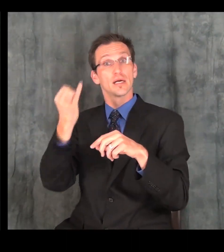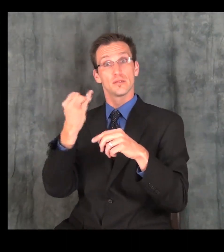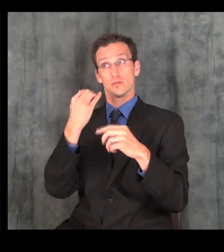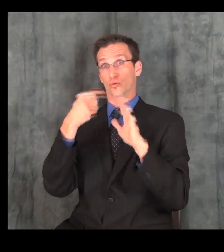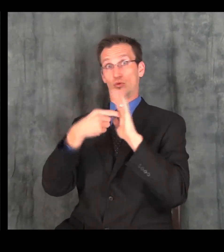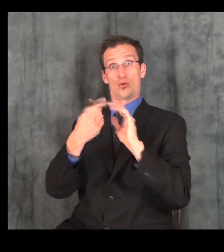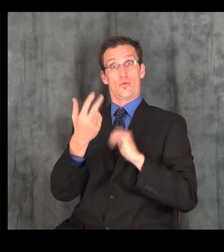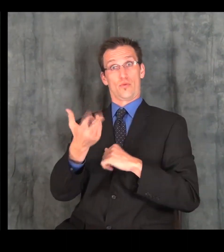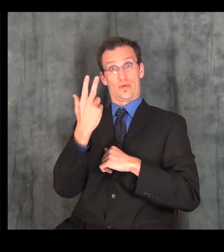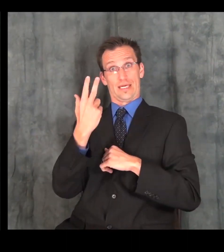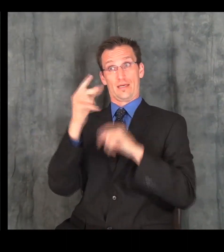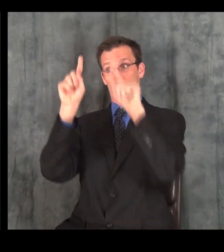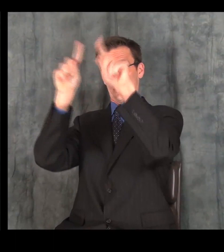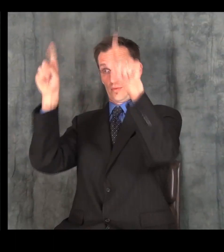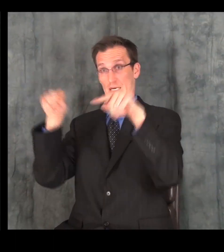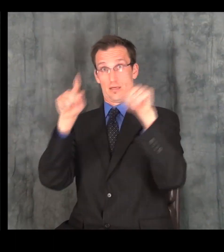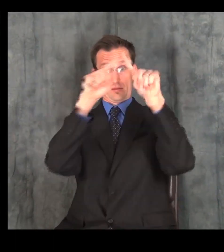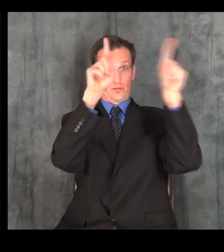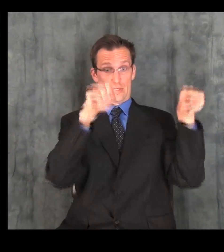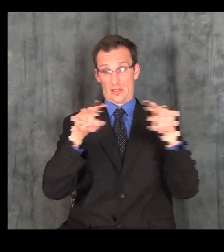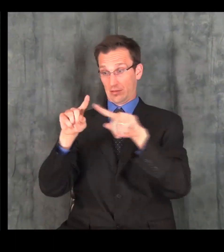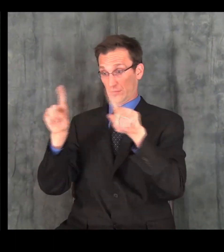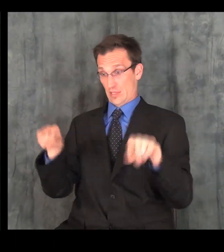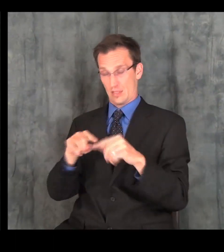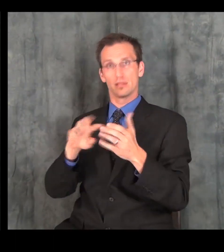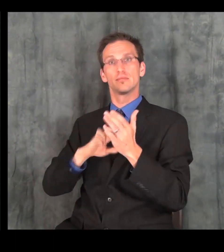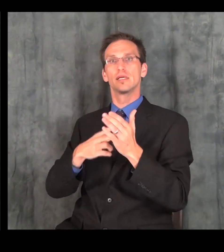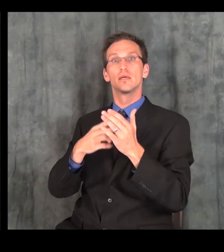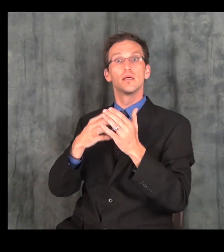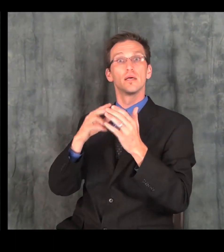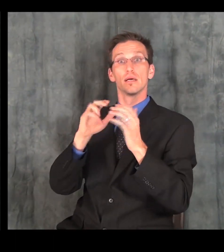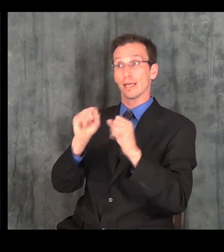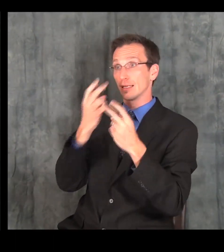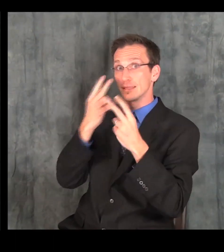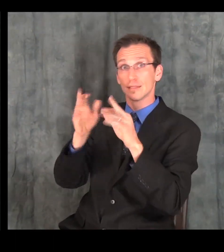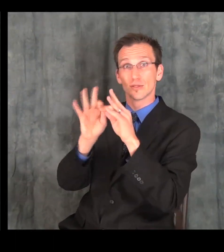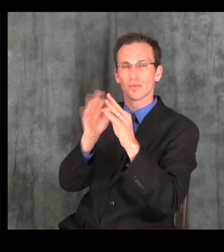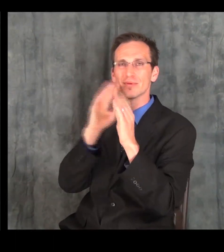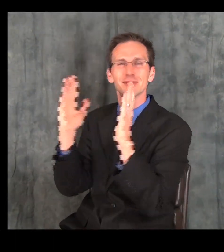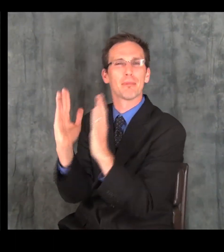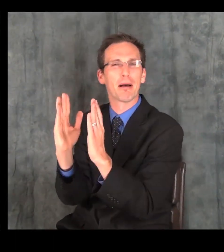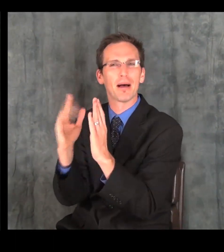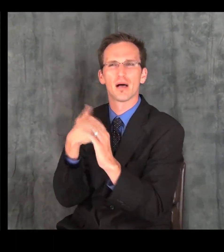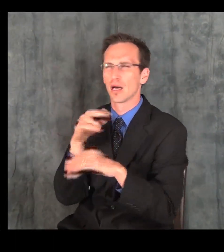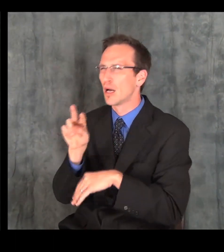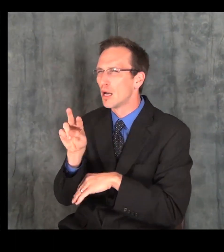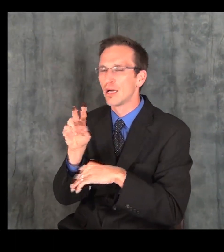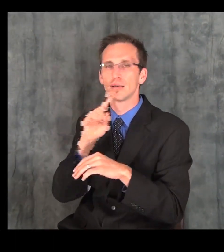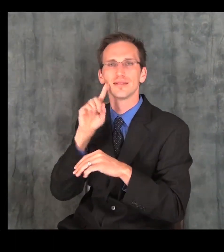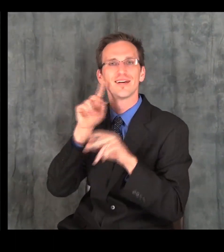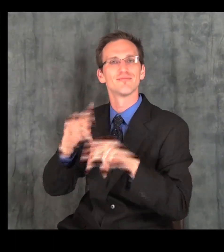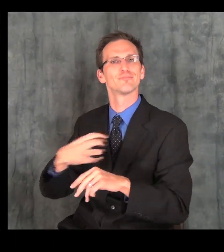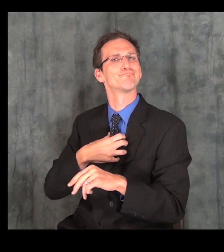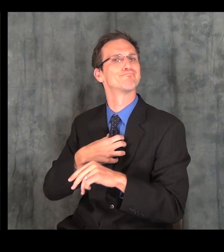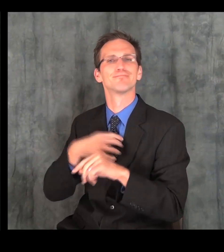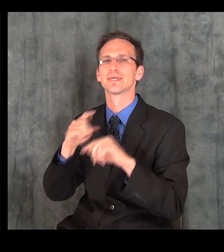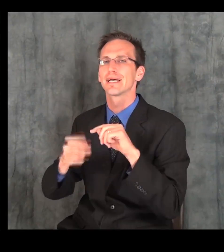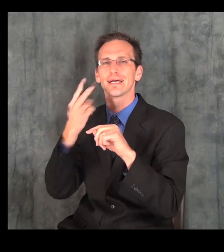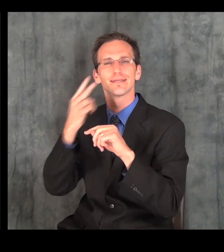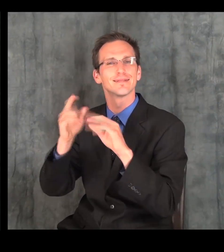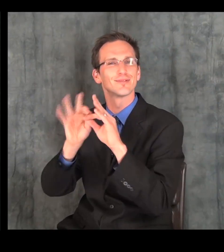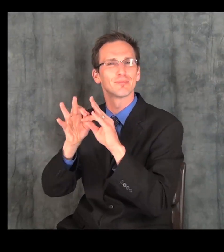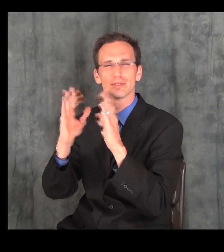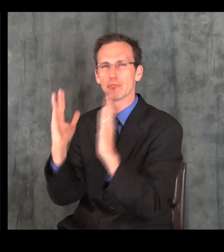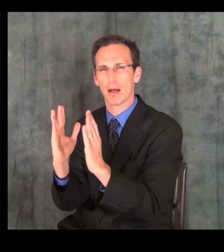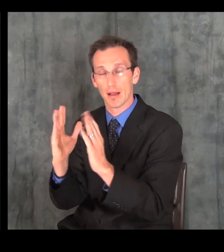views on that screen, it meant that the view of the interpreter was actually quite small on that screen. The interpreter,